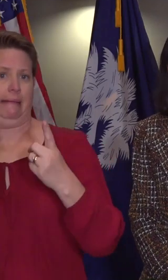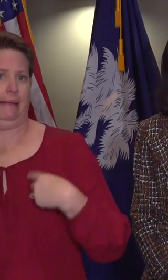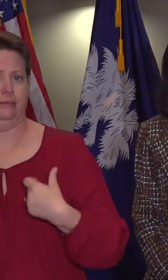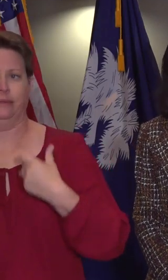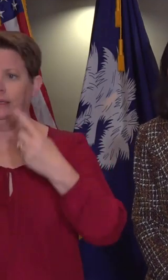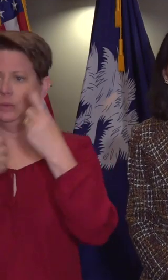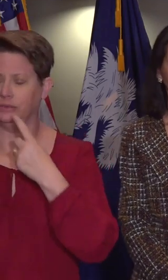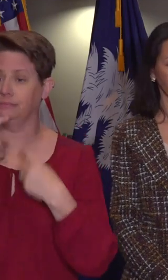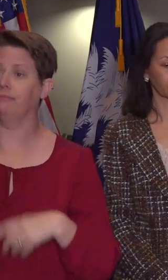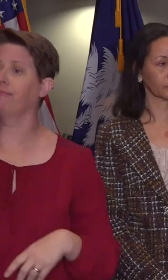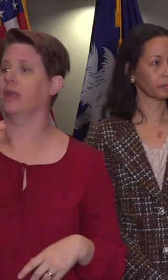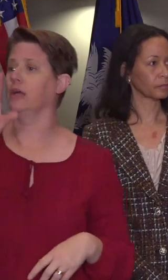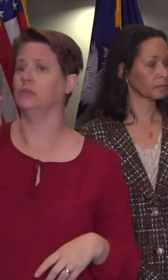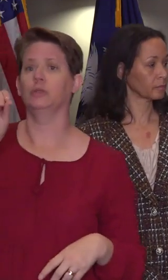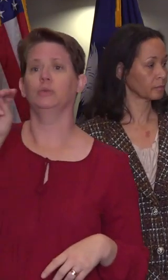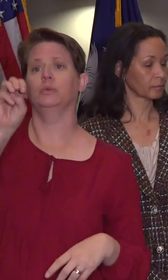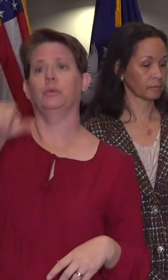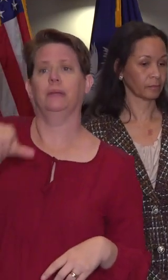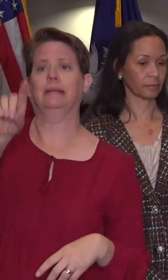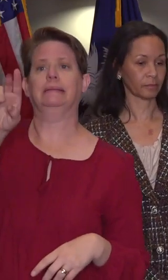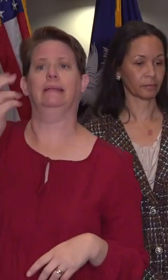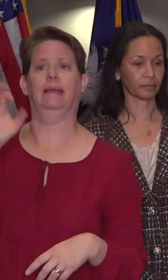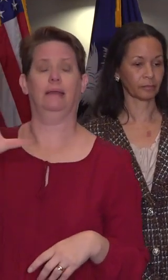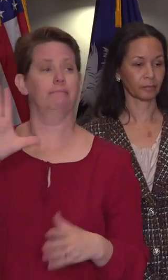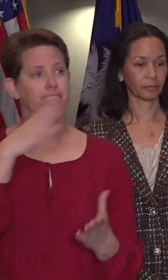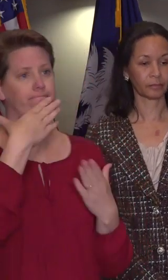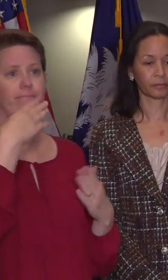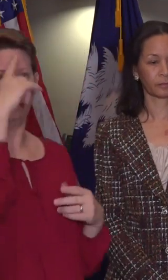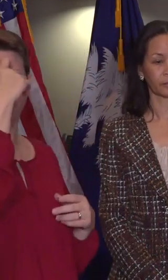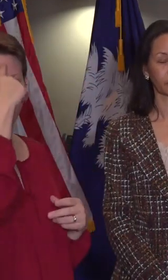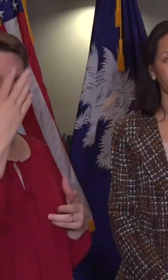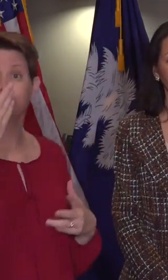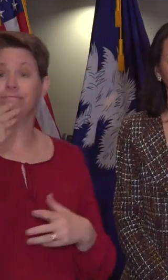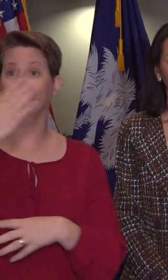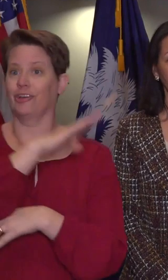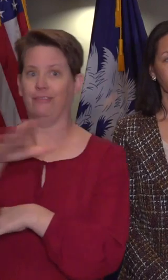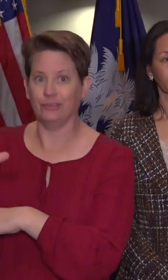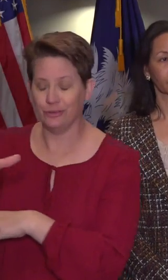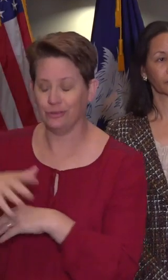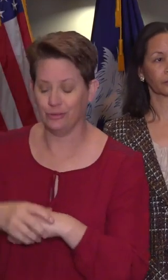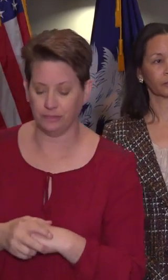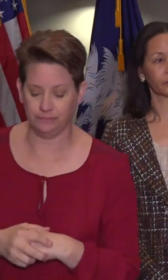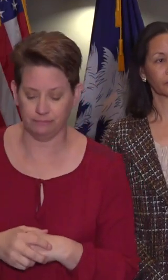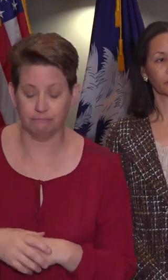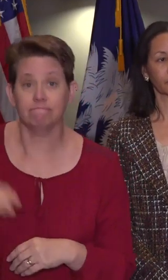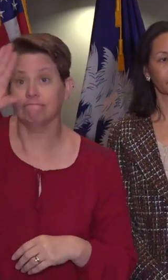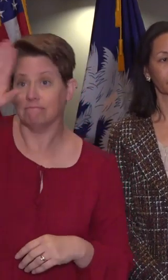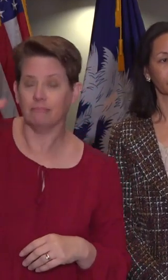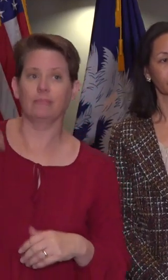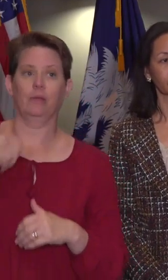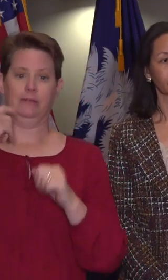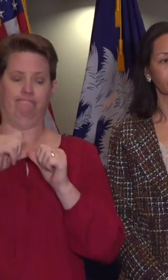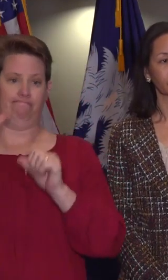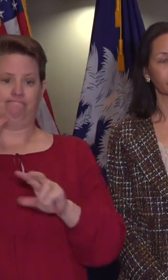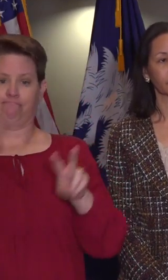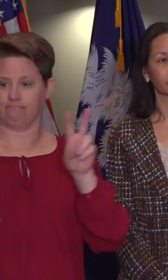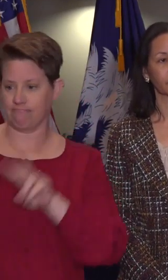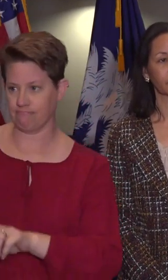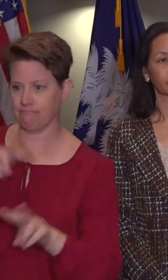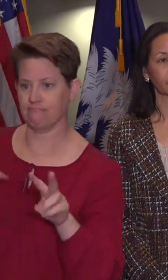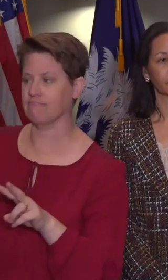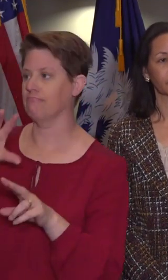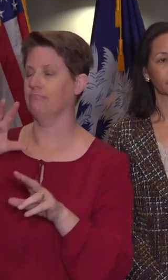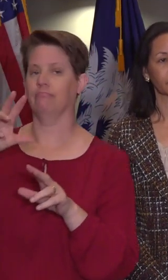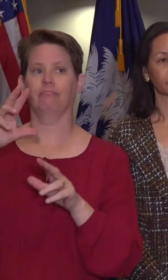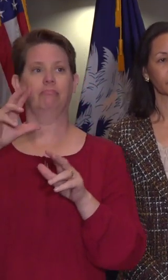questions. Dr. Rick Toomey of DHEC. Thank you, Governor. Good afternoon. As you know, we are continuing to monitor and